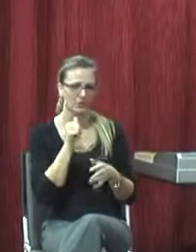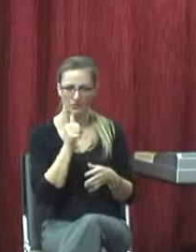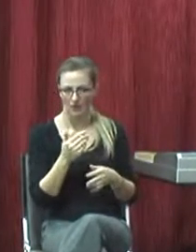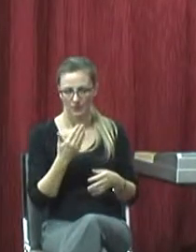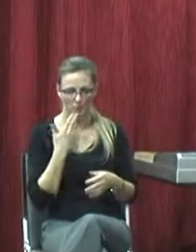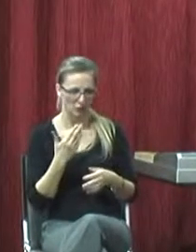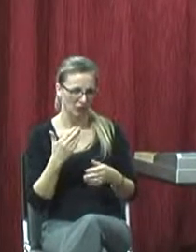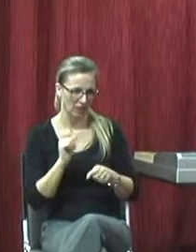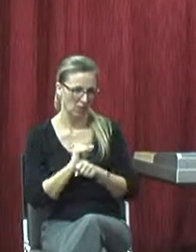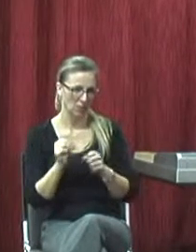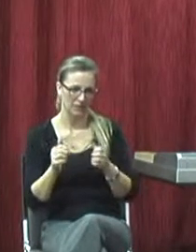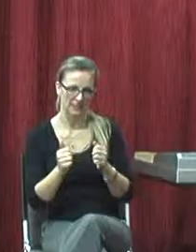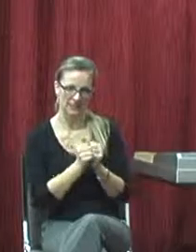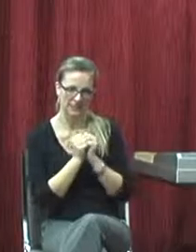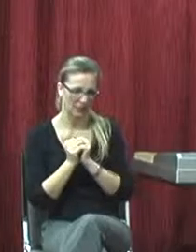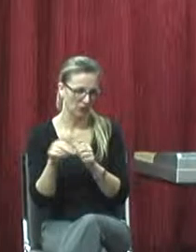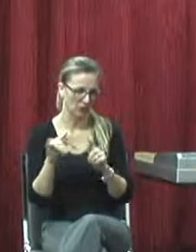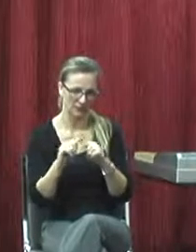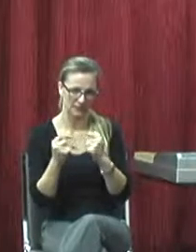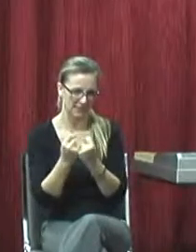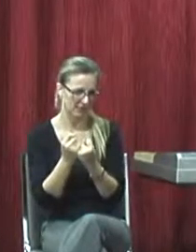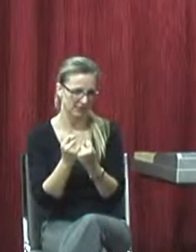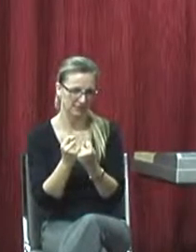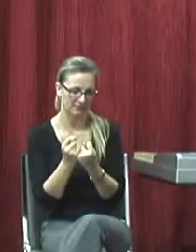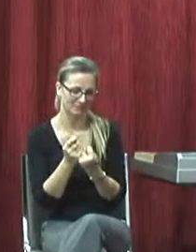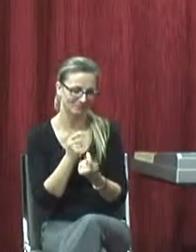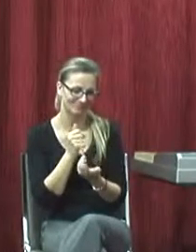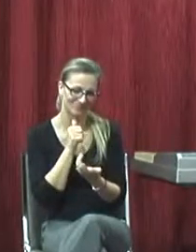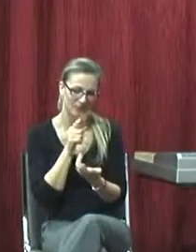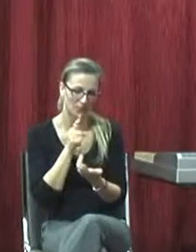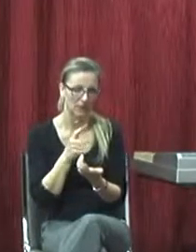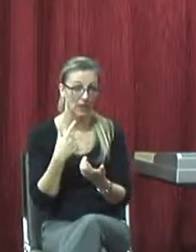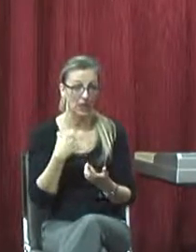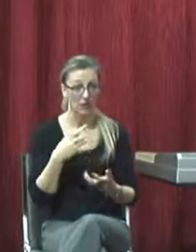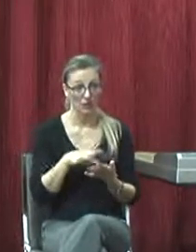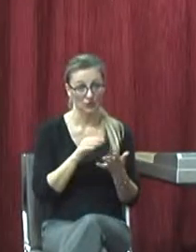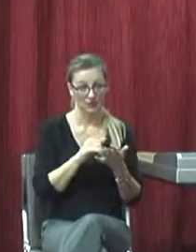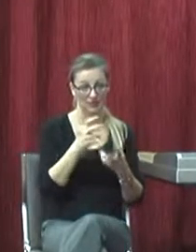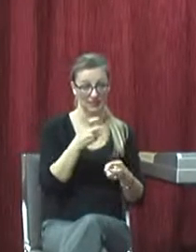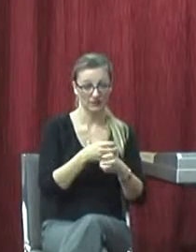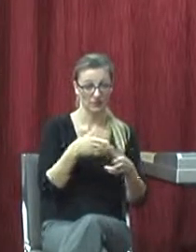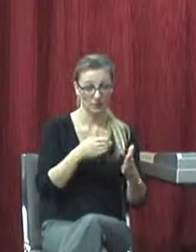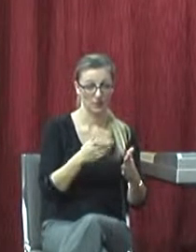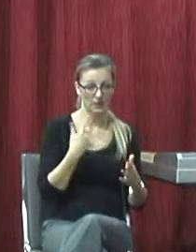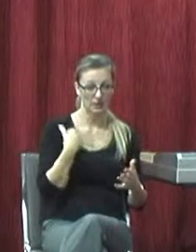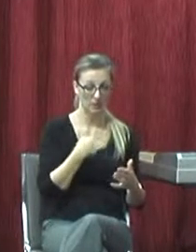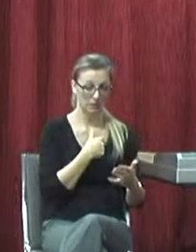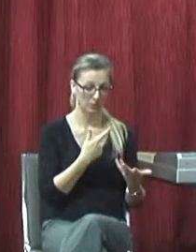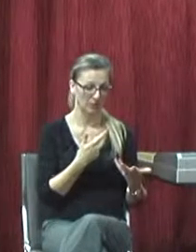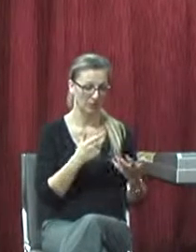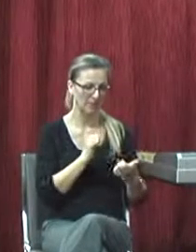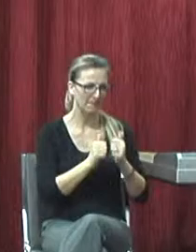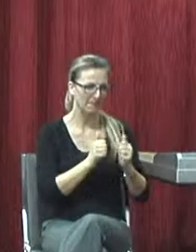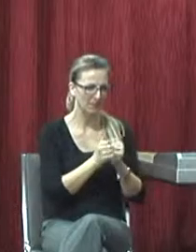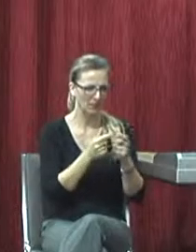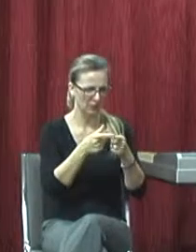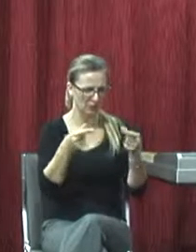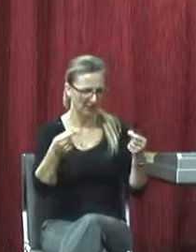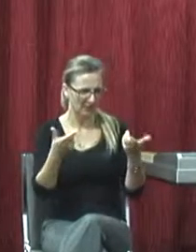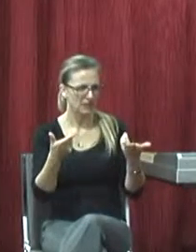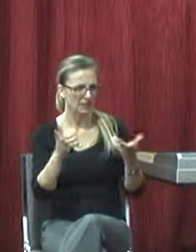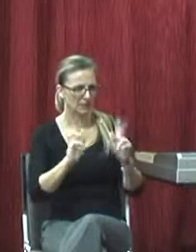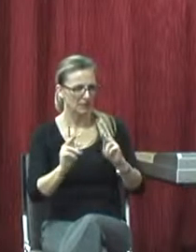together. As teams. I learned this in a very difficult way when I worked for Xerox and we were competing with the Japanese, who are great team